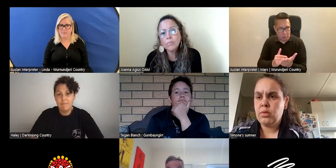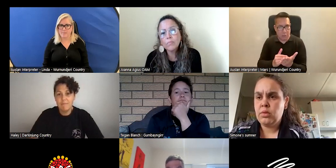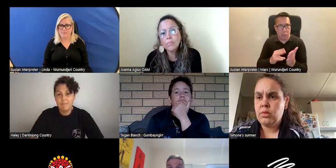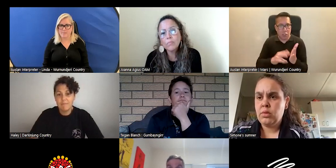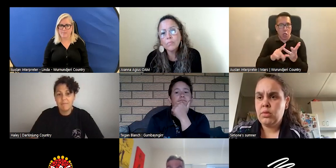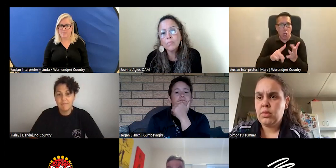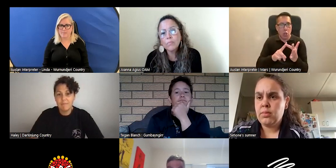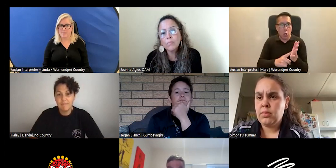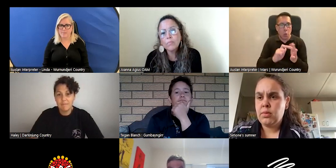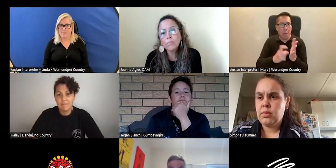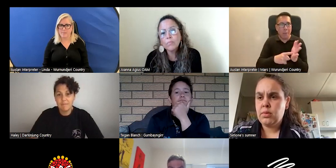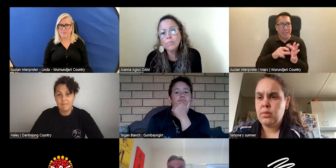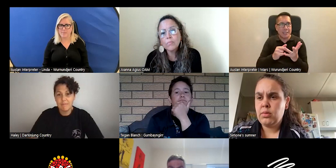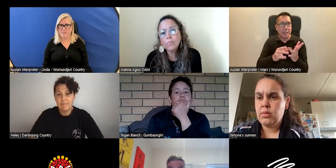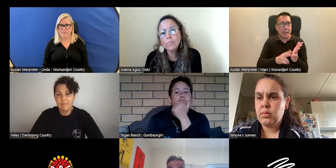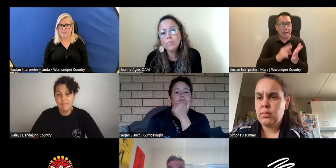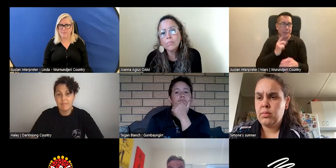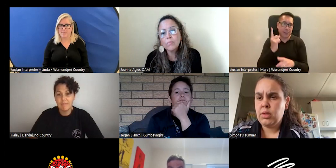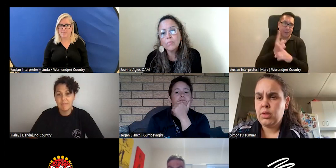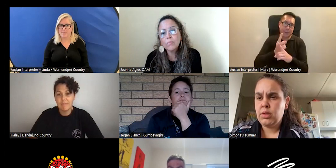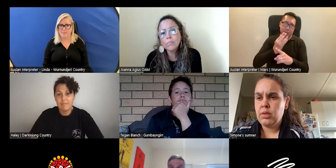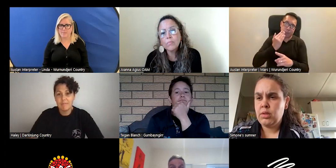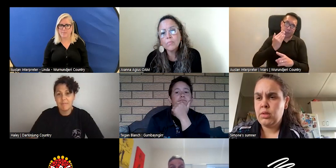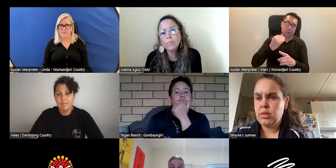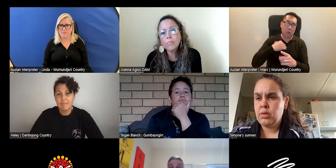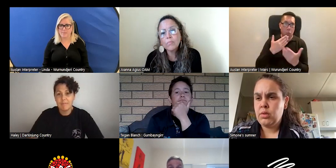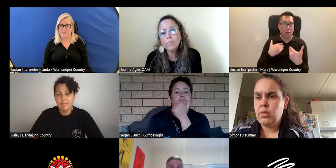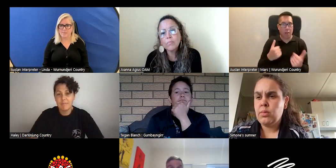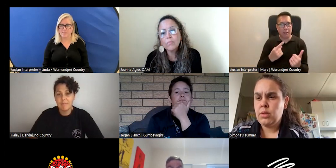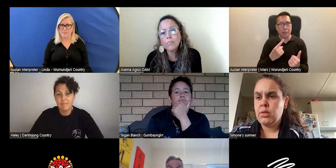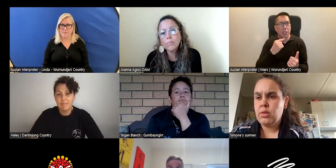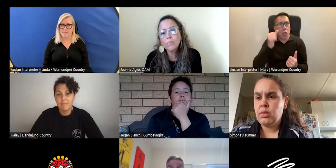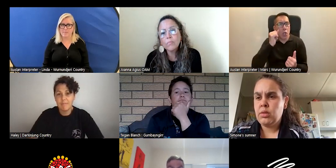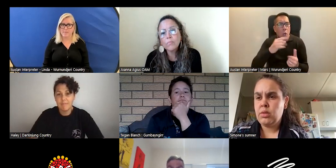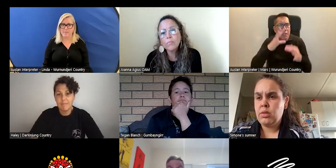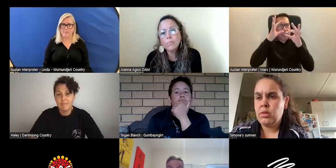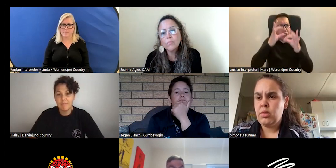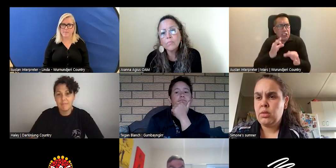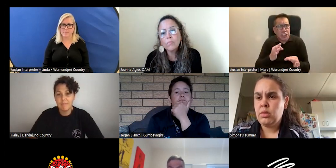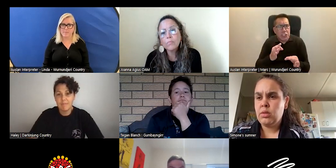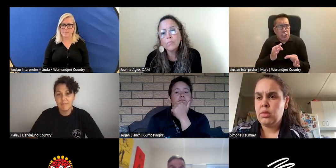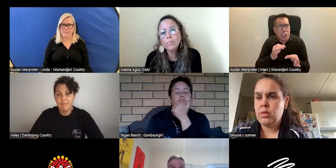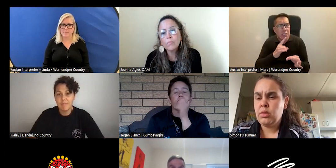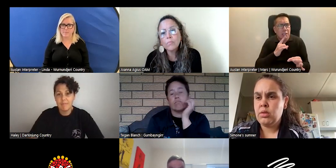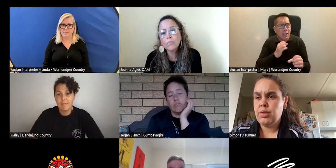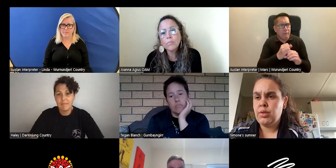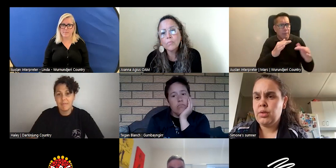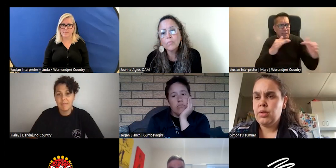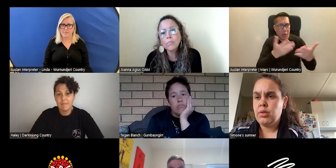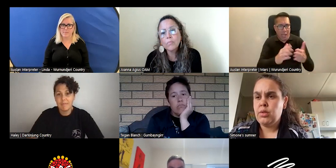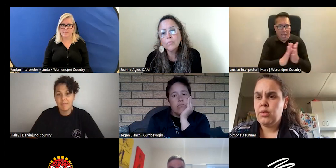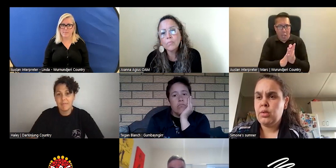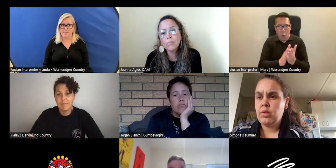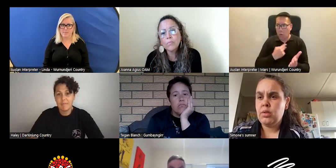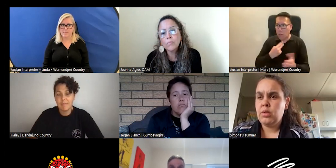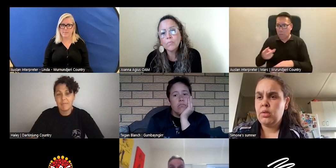speaks to this very well. He says, so all the decisions around how the Parliament, how the voice